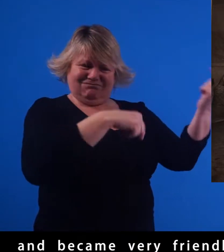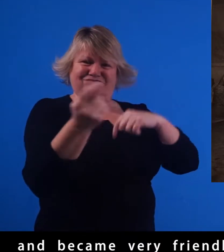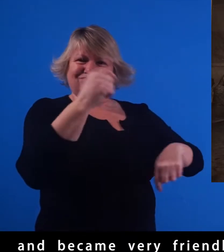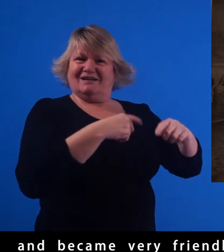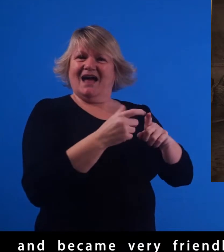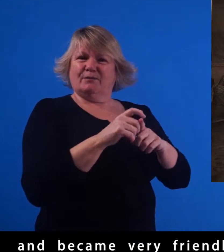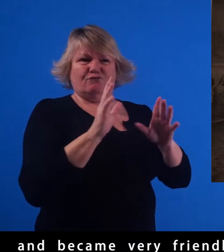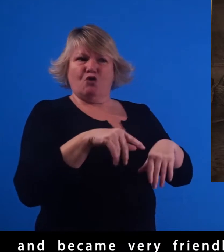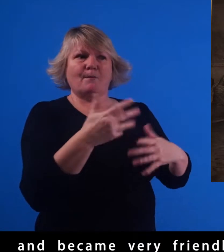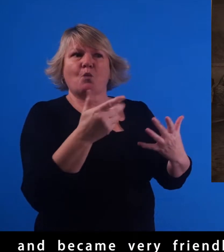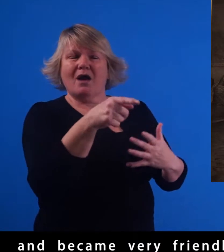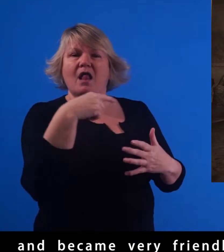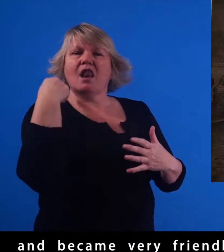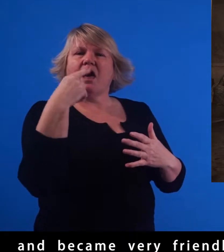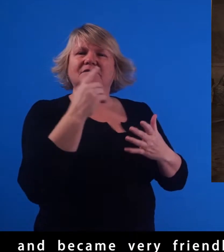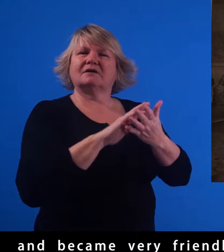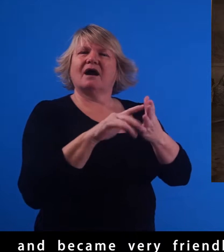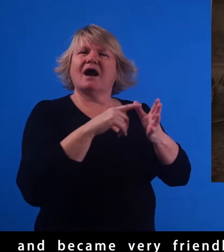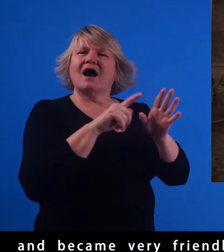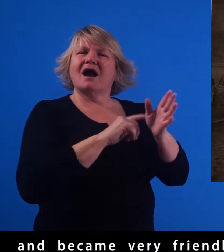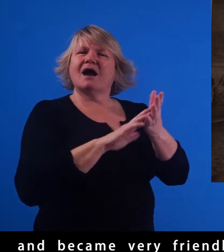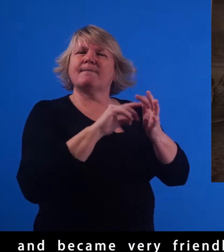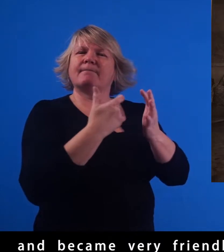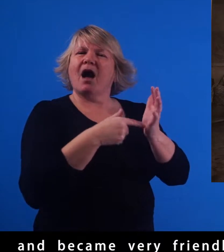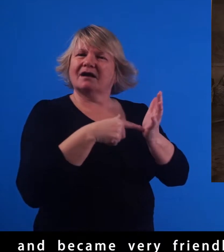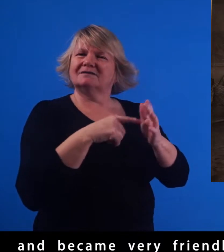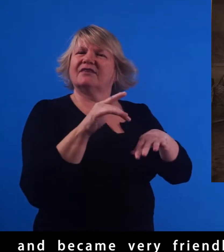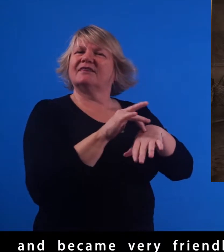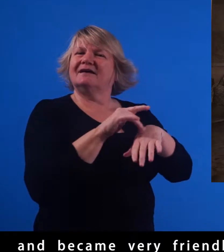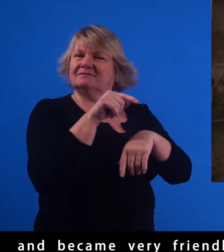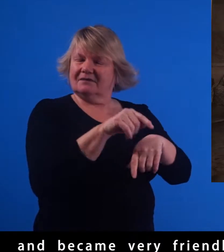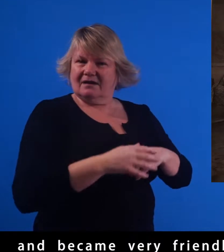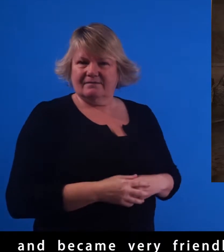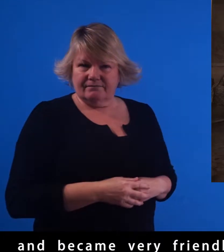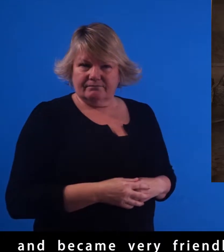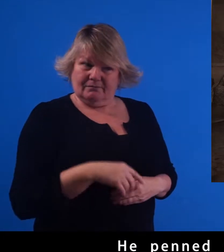actors who had come to Edinburgh from London's Haymarket Theatre.